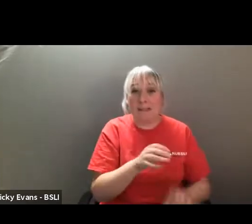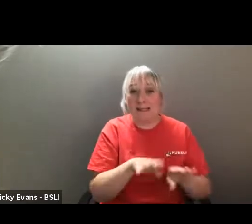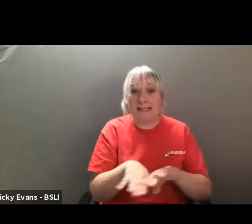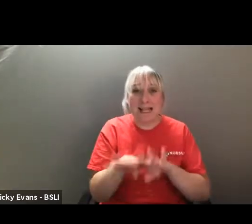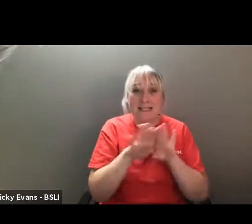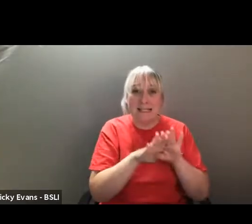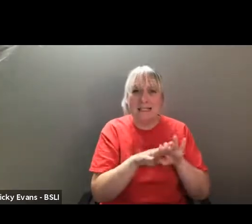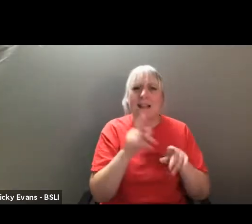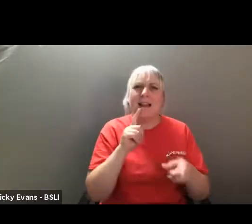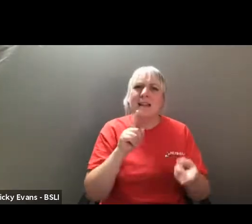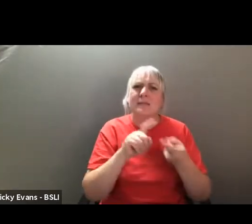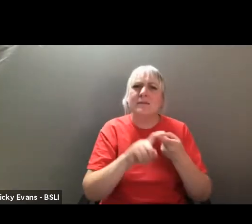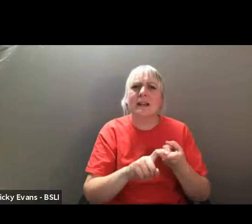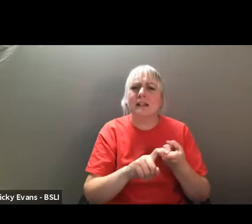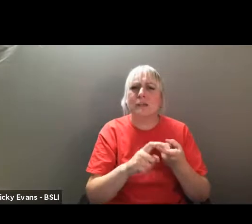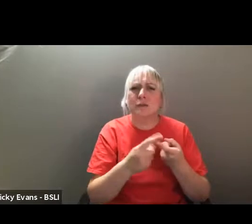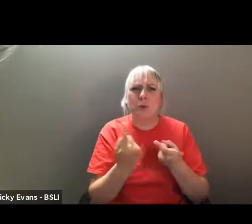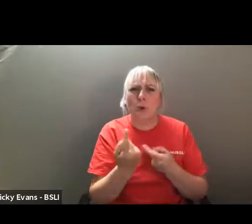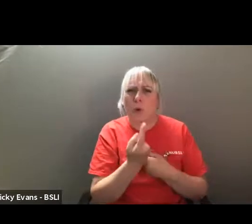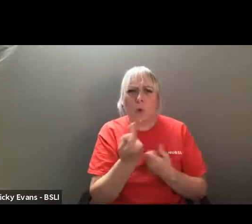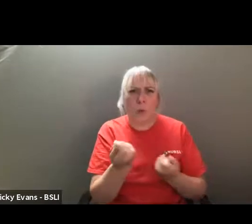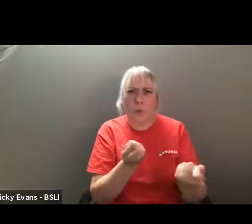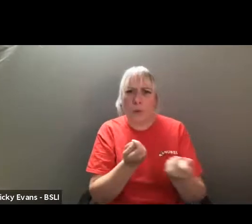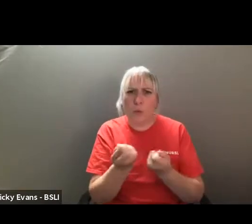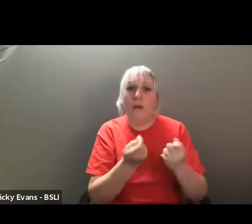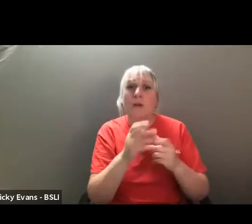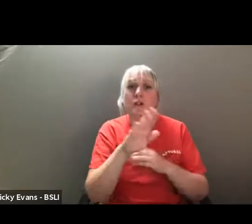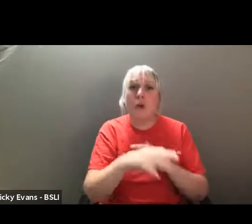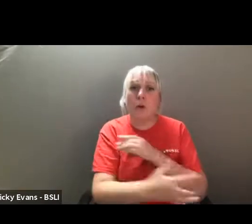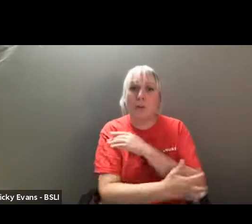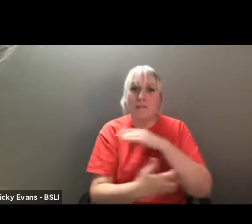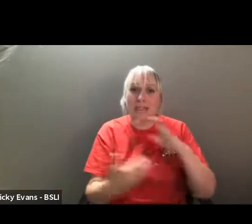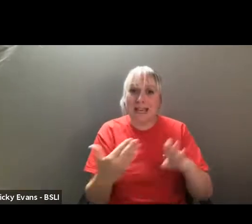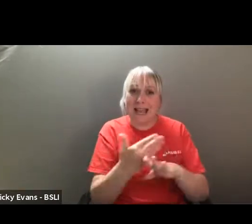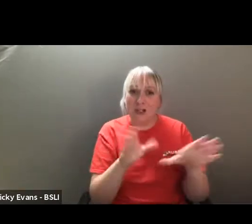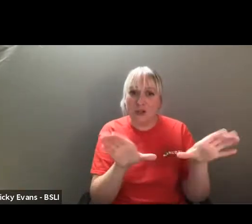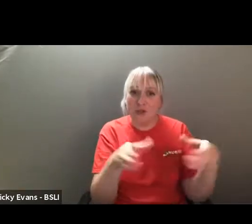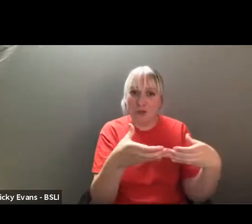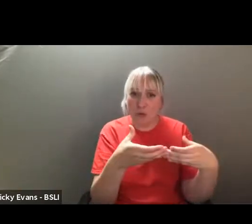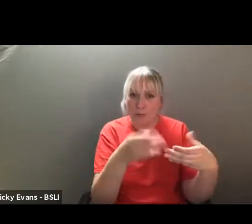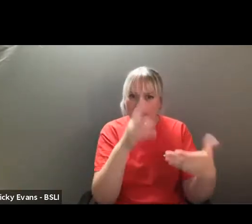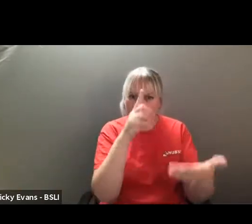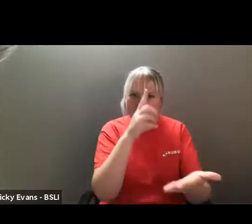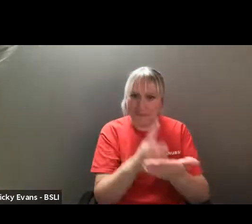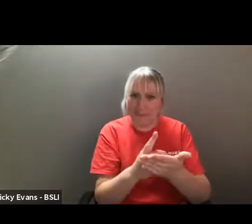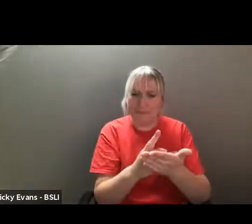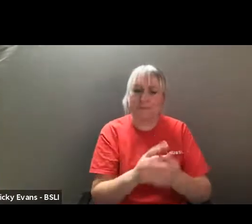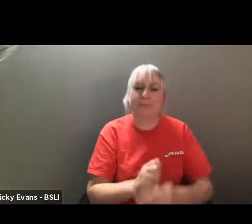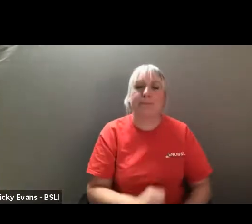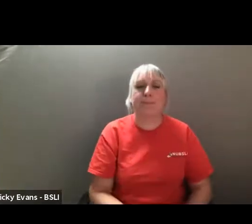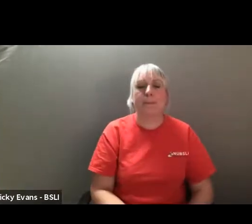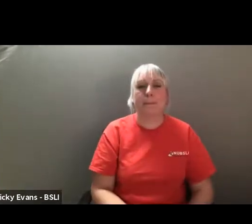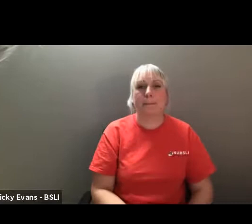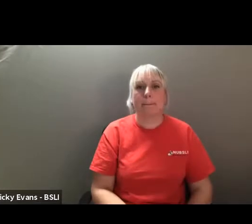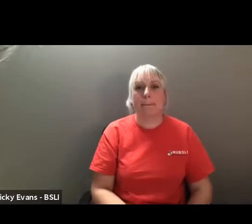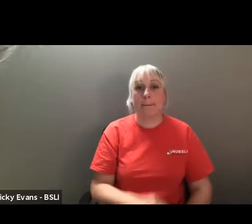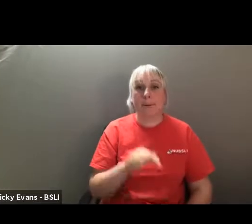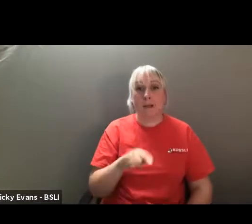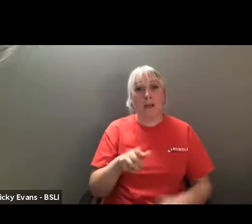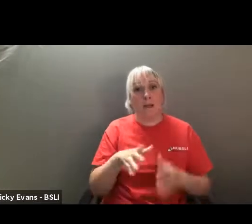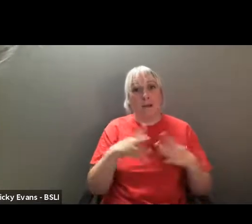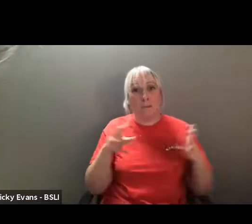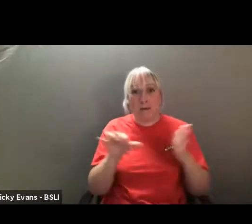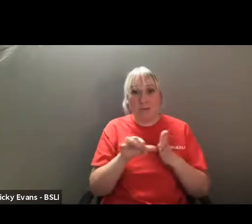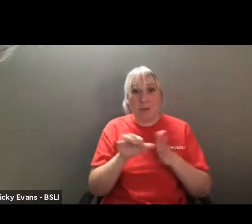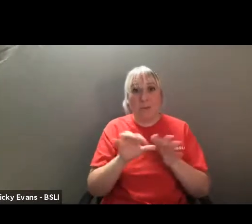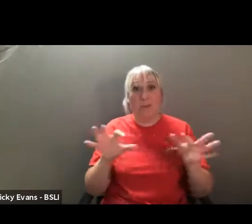Group. Now, again, one of the huge problems in terms of the pilot, if it ever